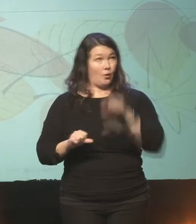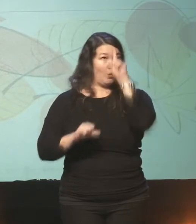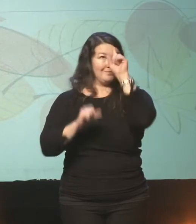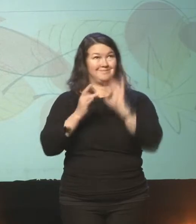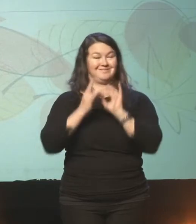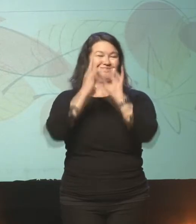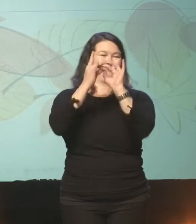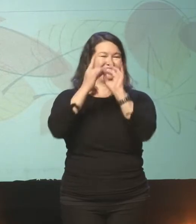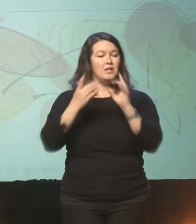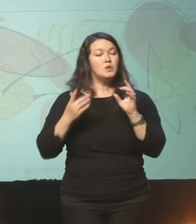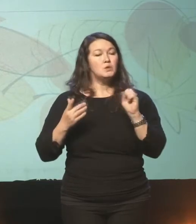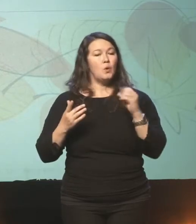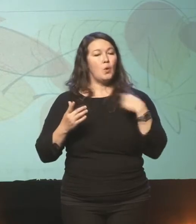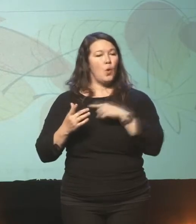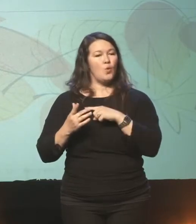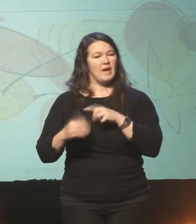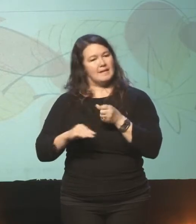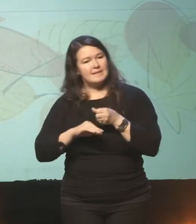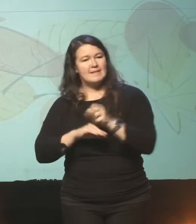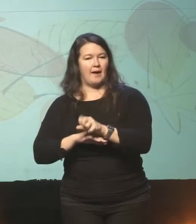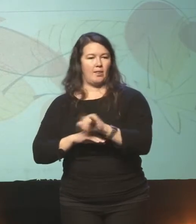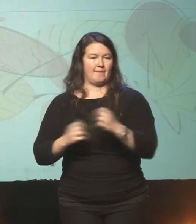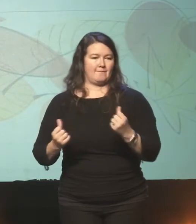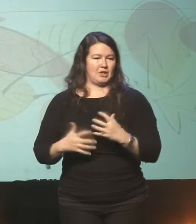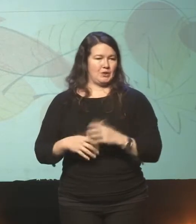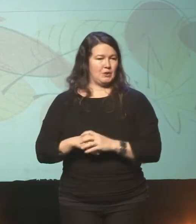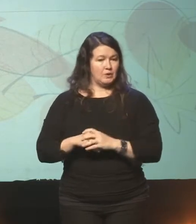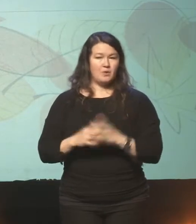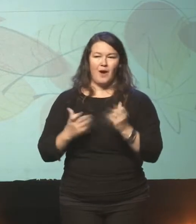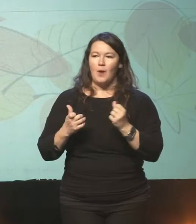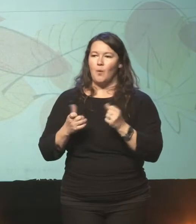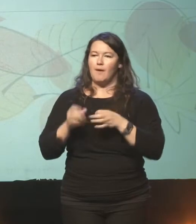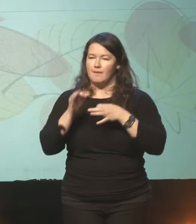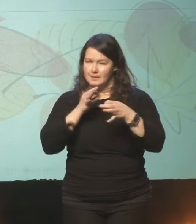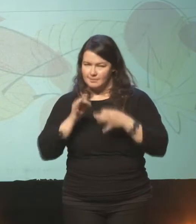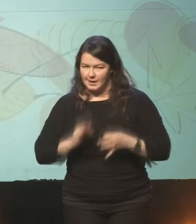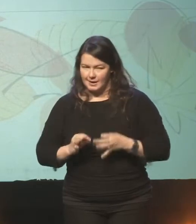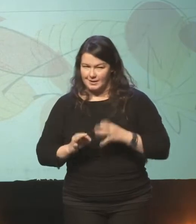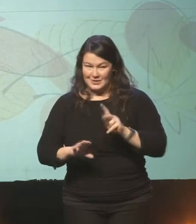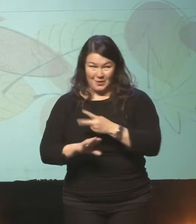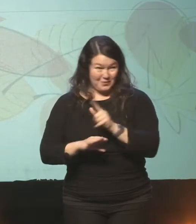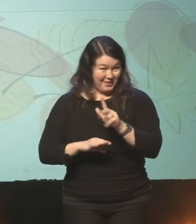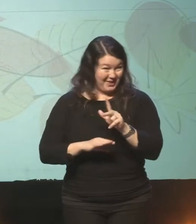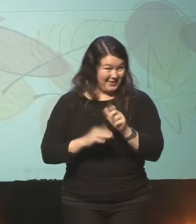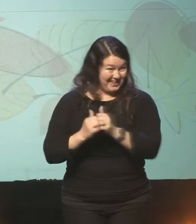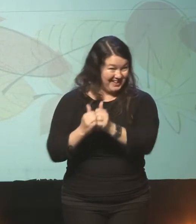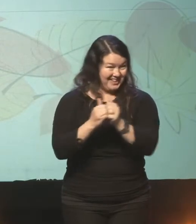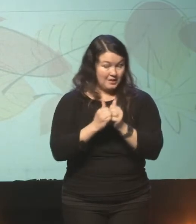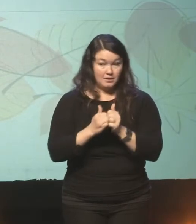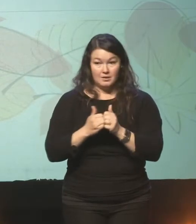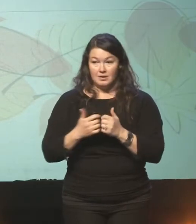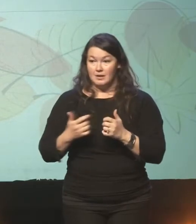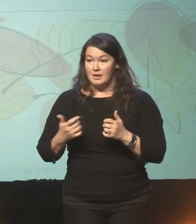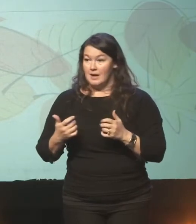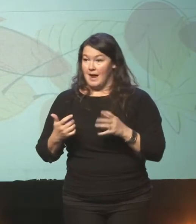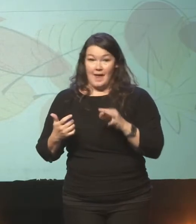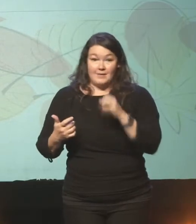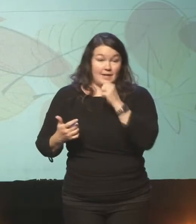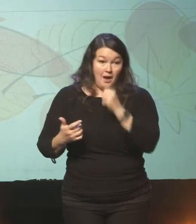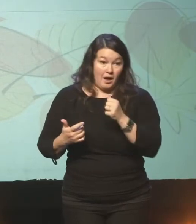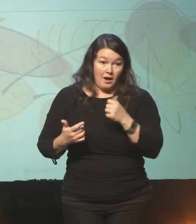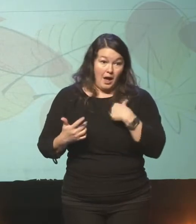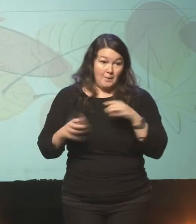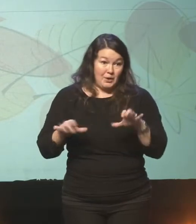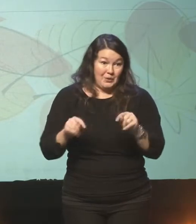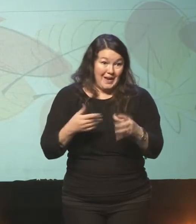can tackle this fear of the future? So I want to walk through the 23rd Psalm with you together, if that's all right. If it's not, I'm going to do it anyway. You're free to